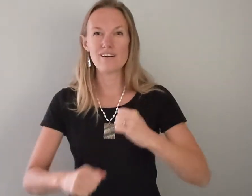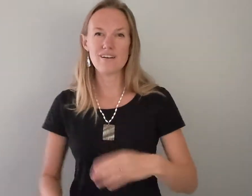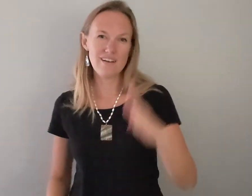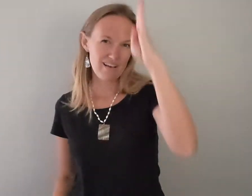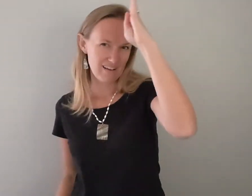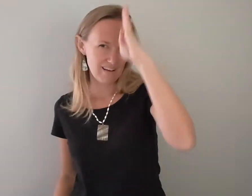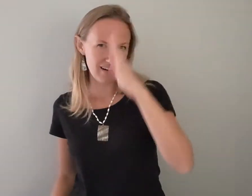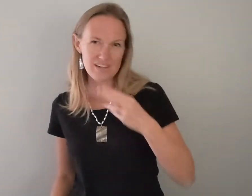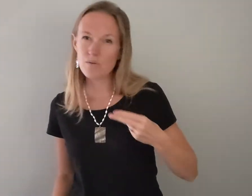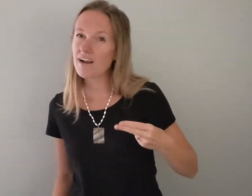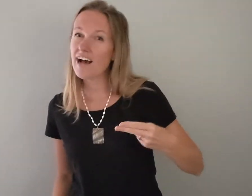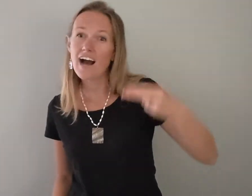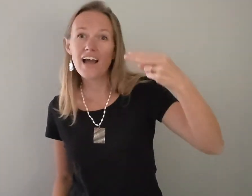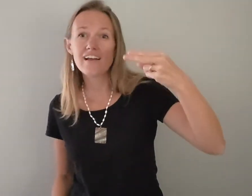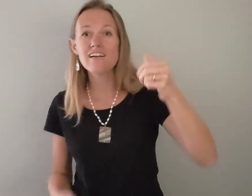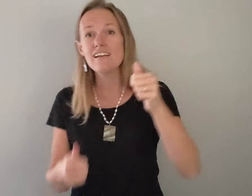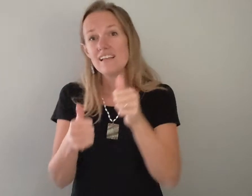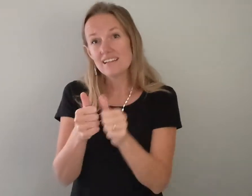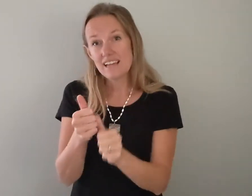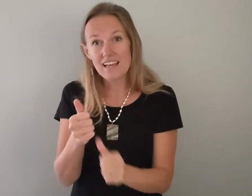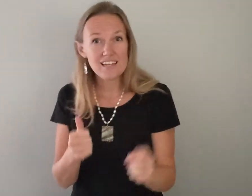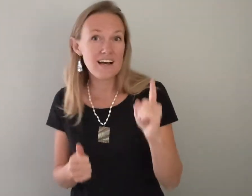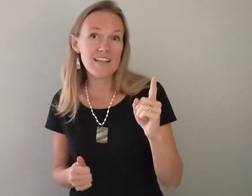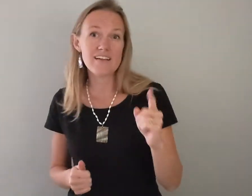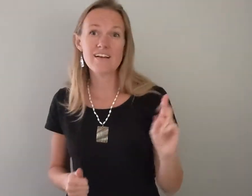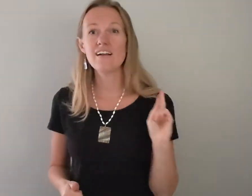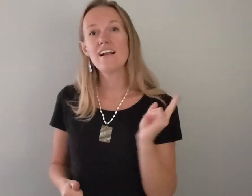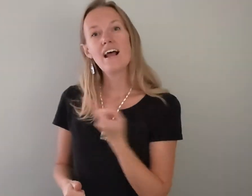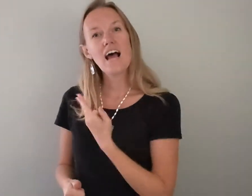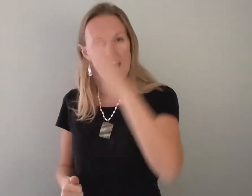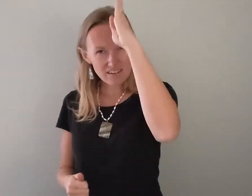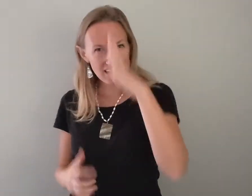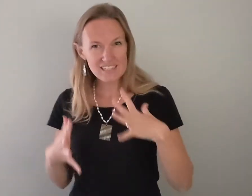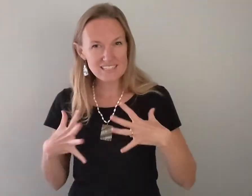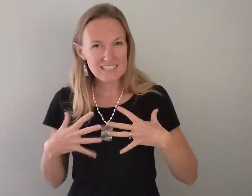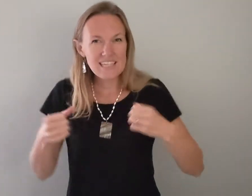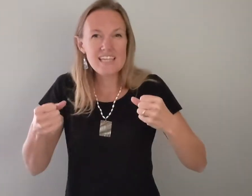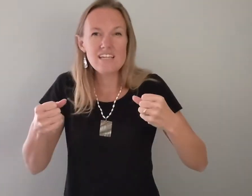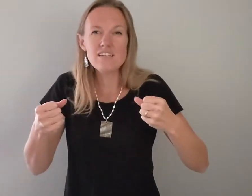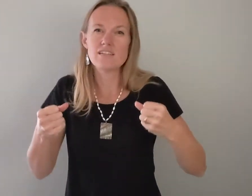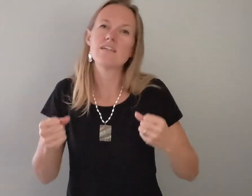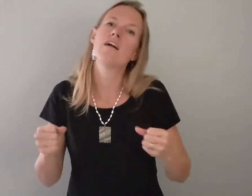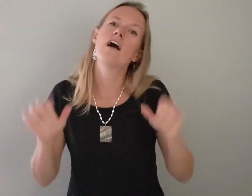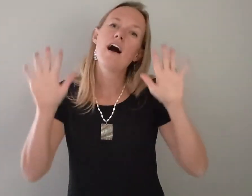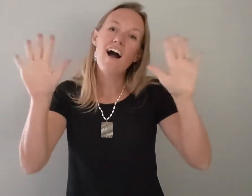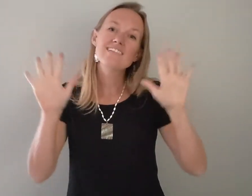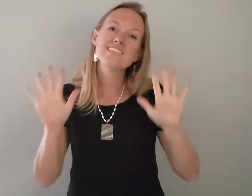stronger. God, you are higher than any other. Our God is healer, awesome